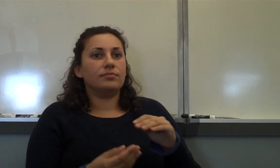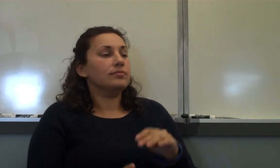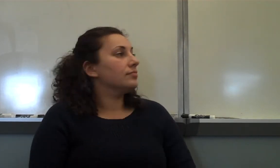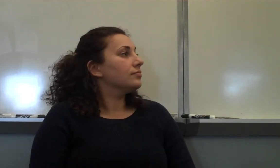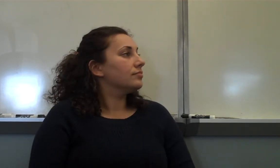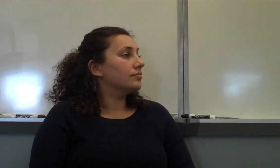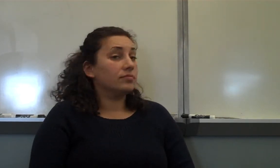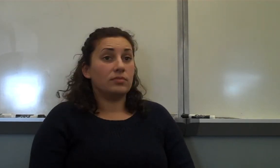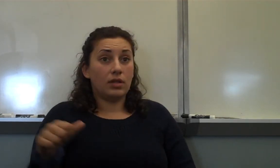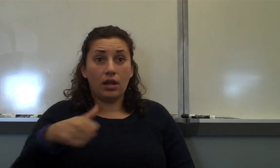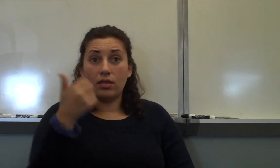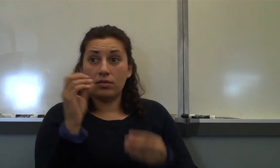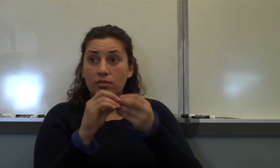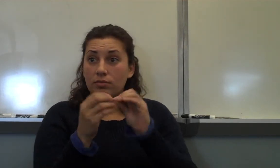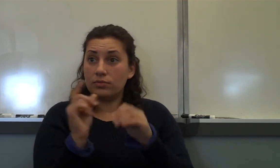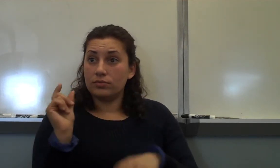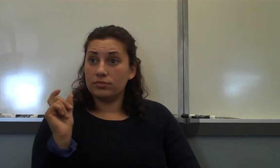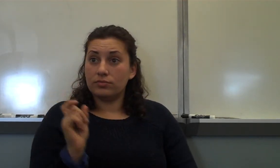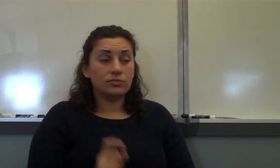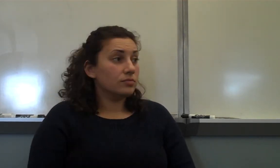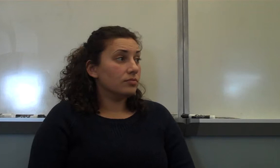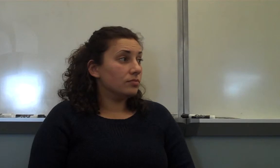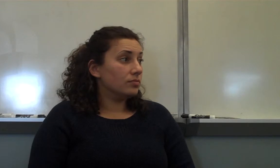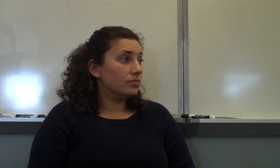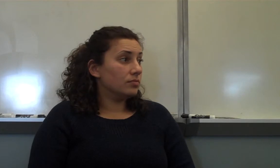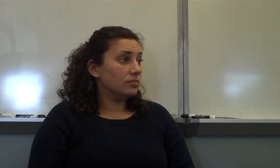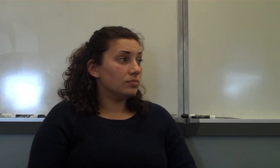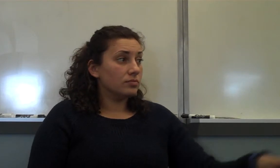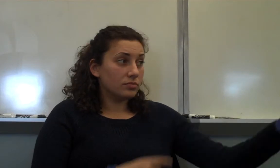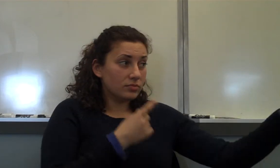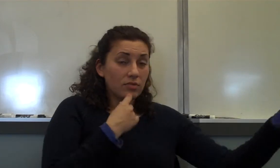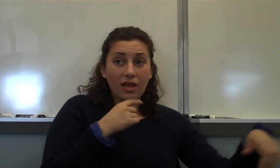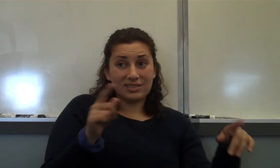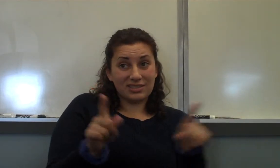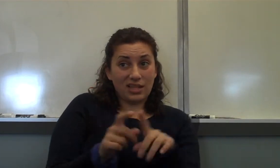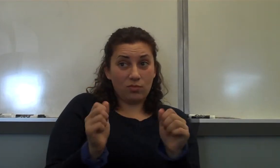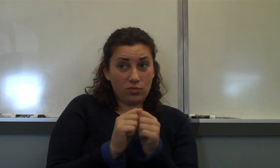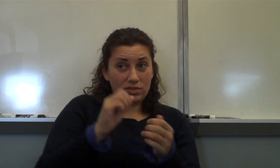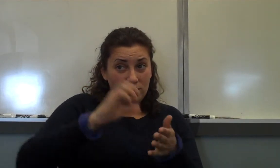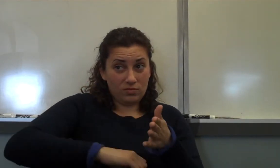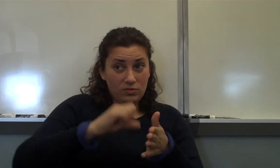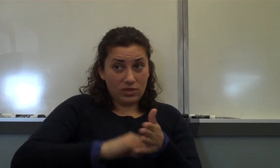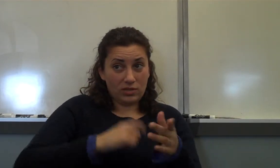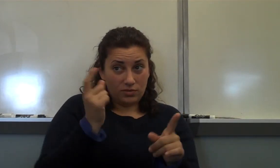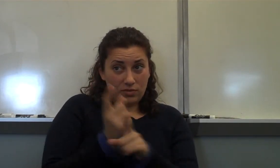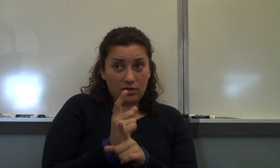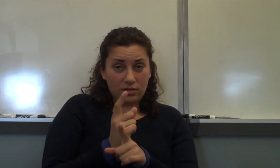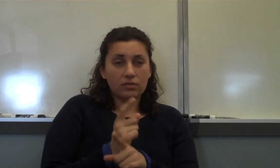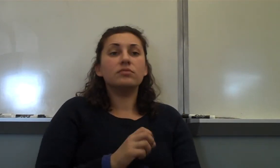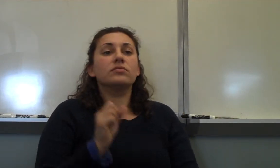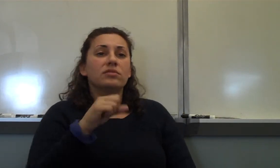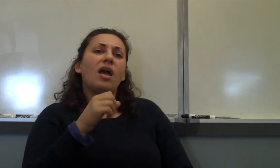others? Minusing, right? The subtraction is the same, that's right. But you might have to borrow when you subtract.